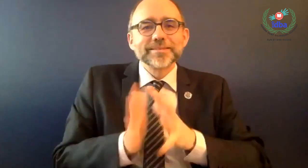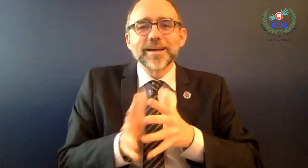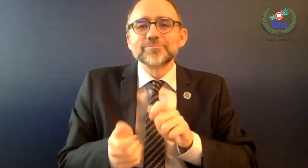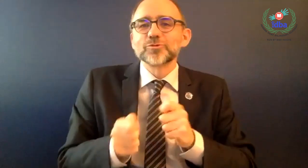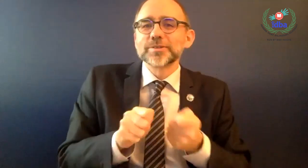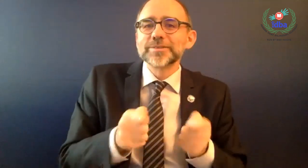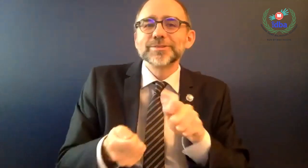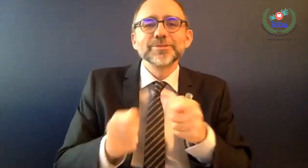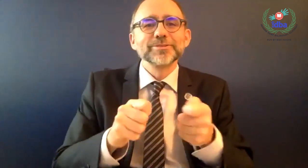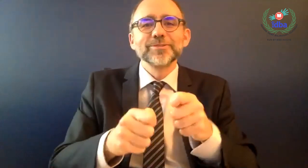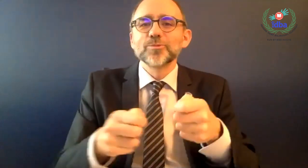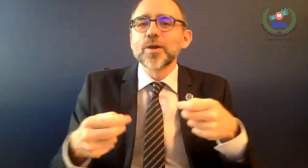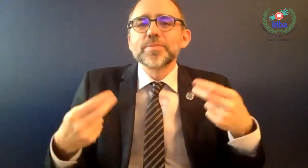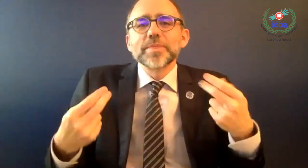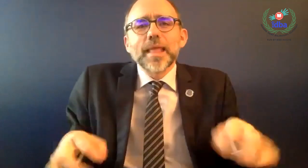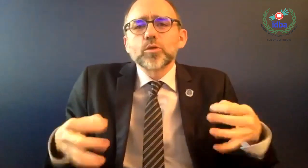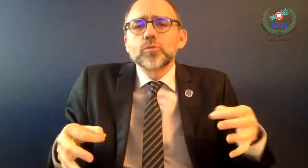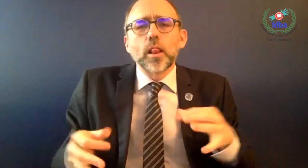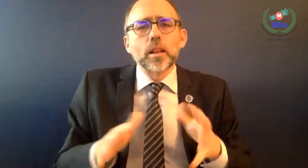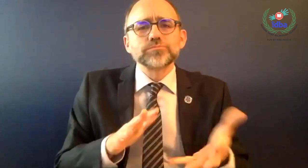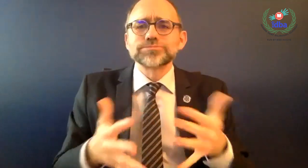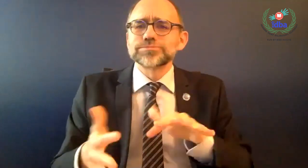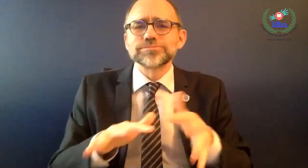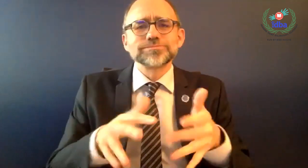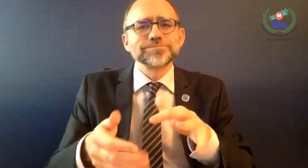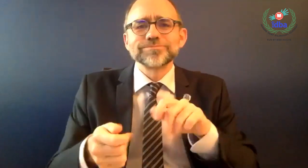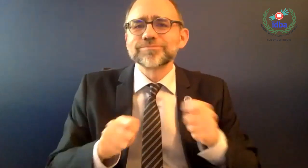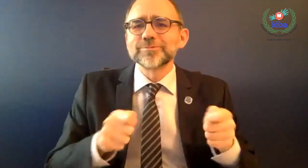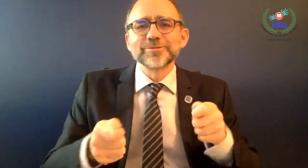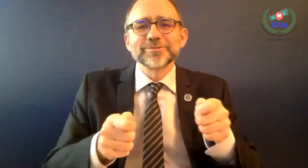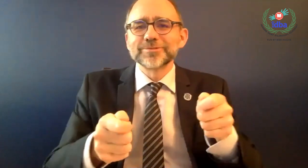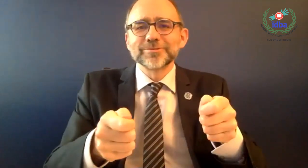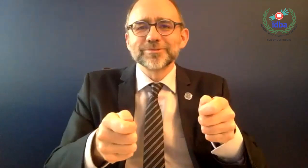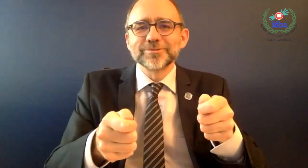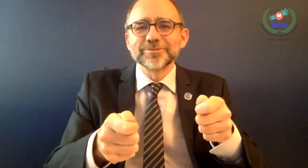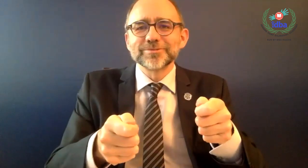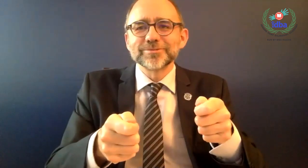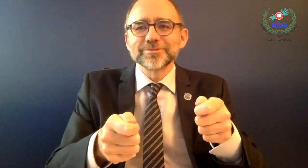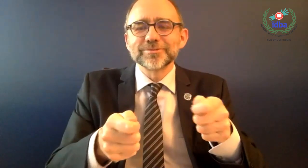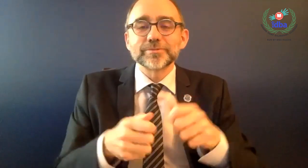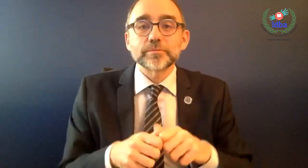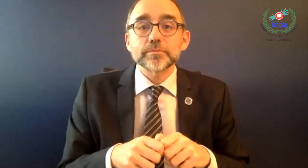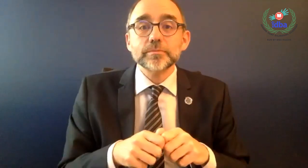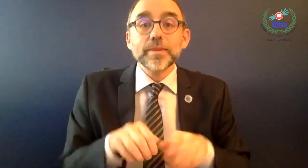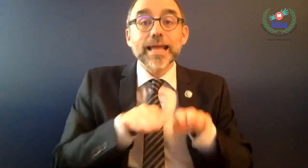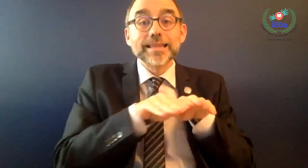people who talk in their own ways. So it's very natural process. It will change. It will have some